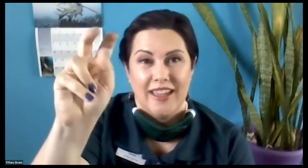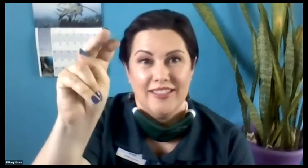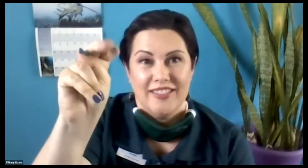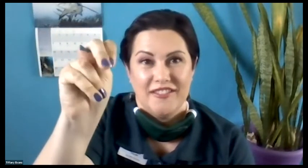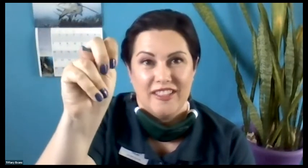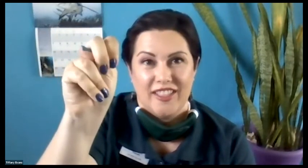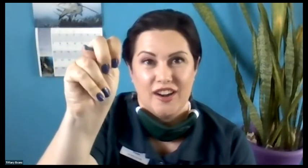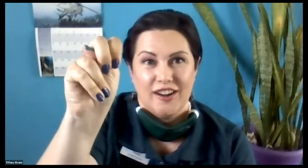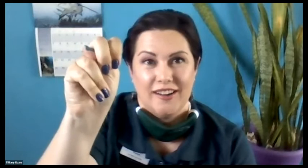and the fifth letter.